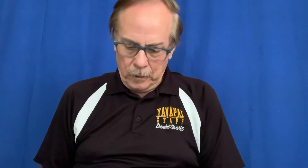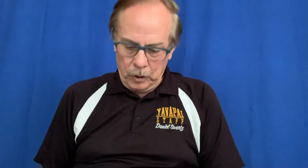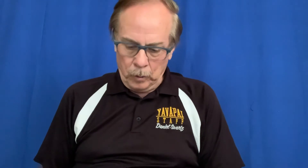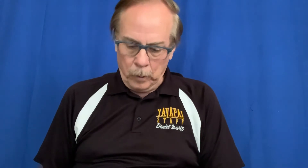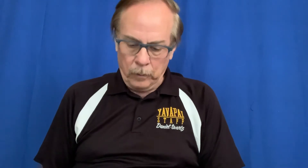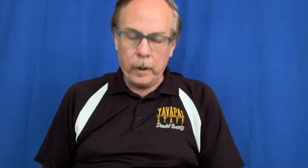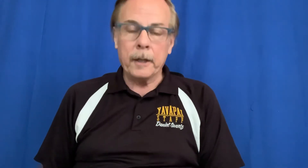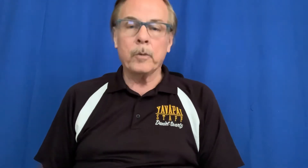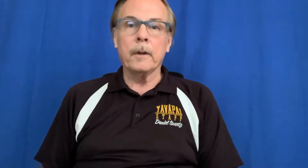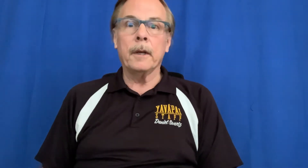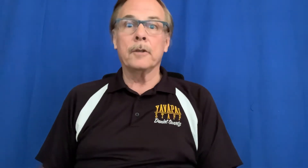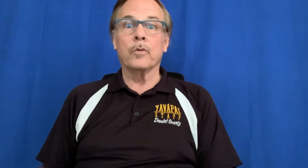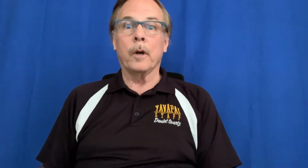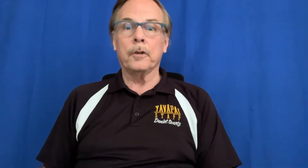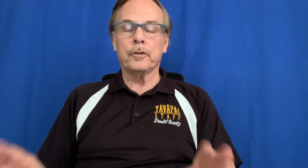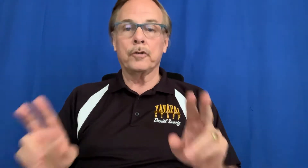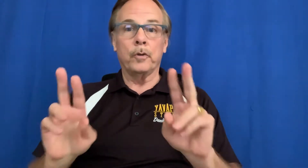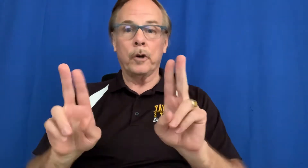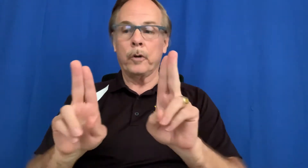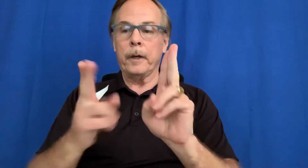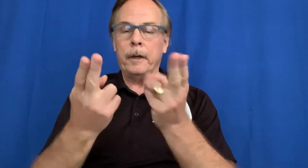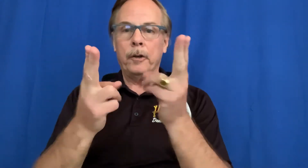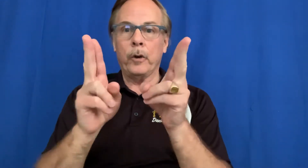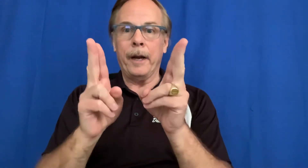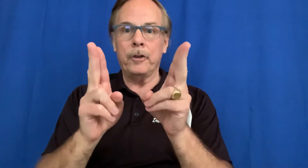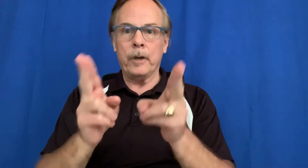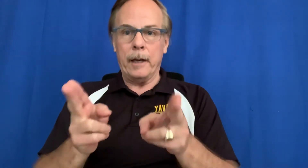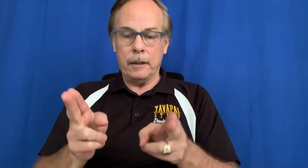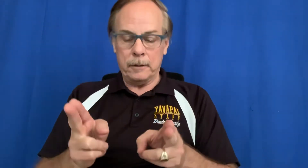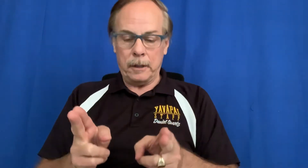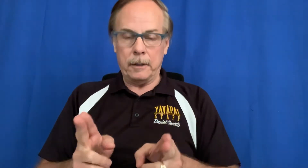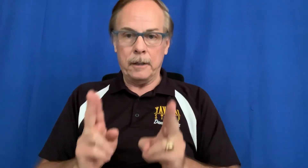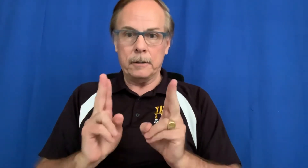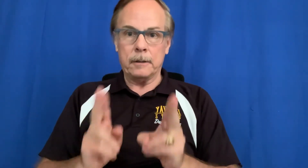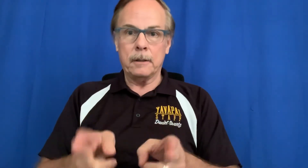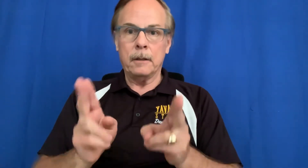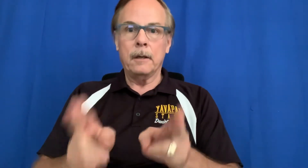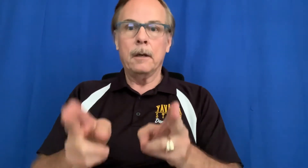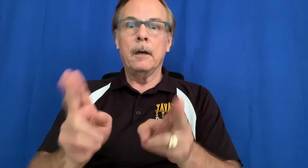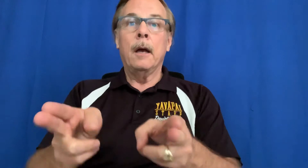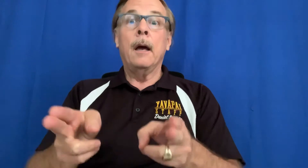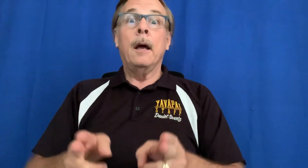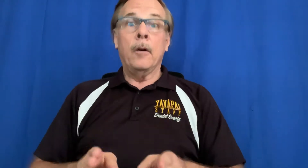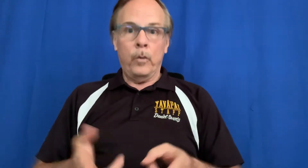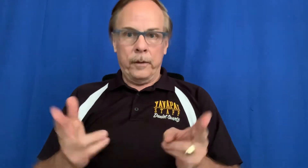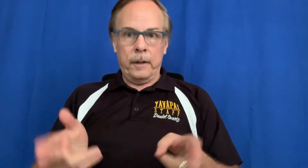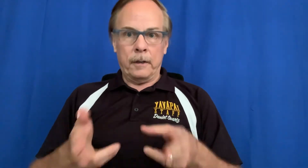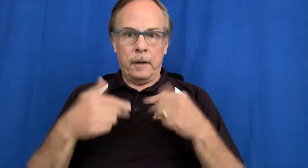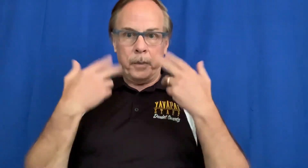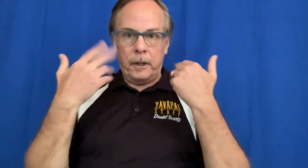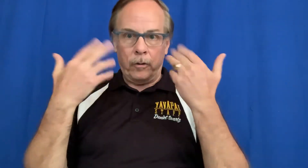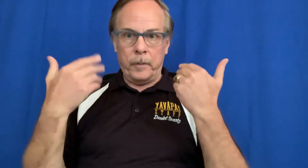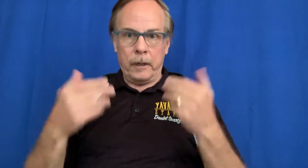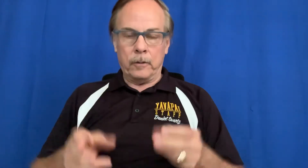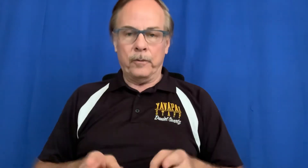To move or act with haste, rush, to hurry, your H hands like this. With the accompanying grammatical